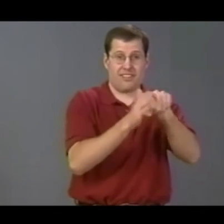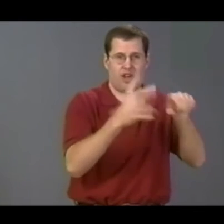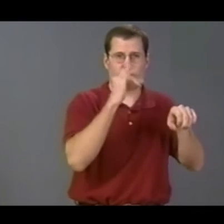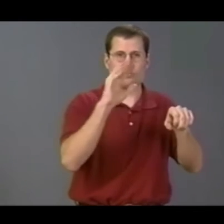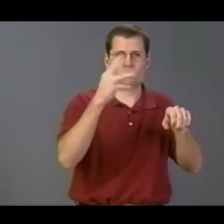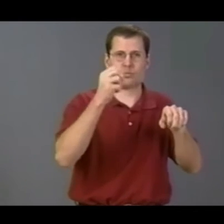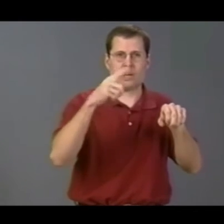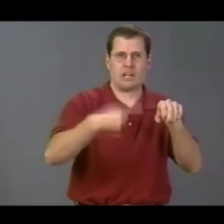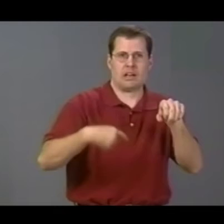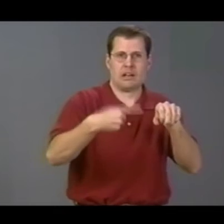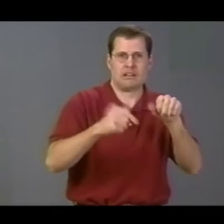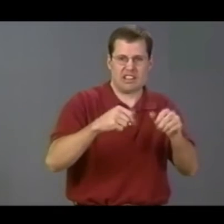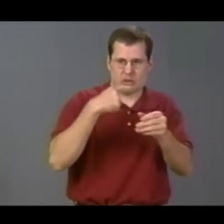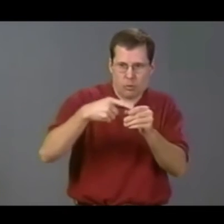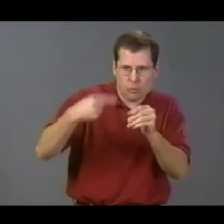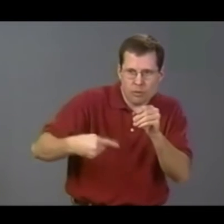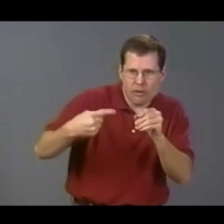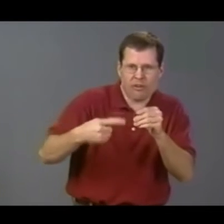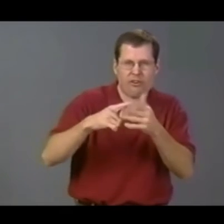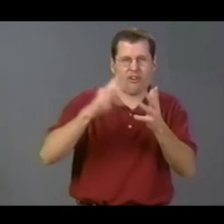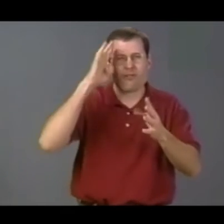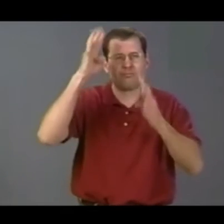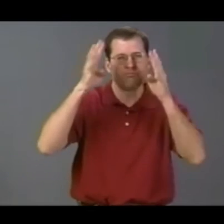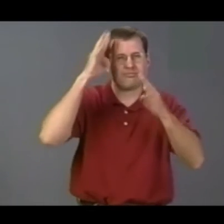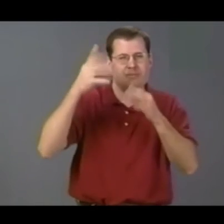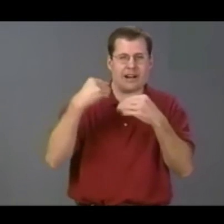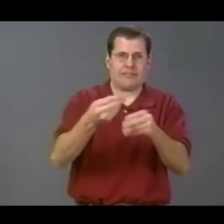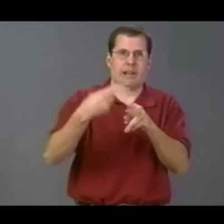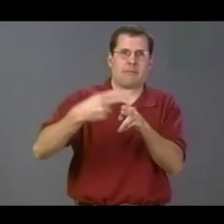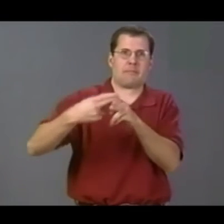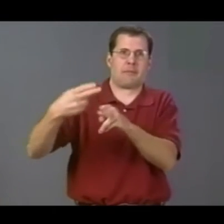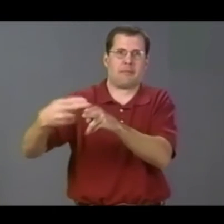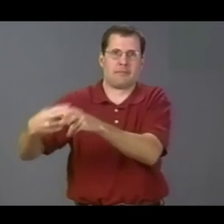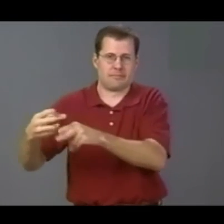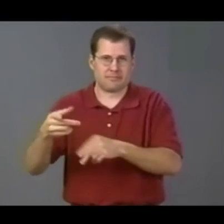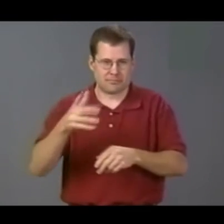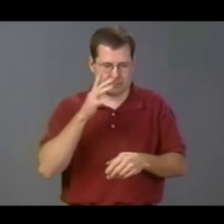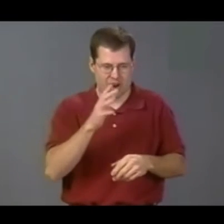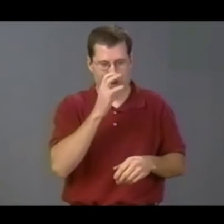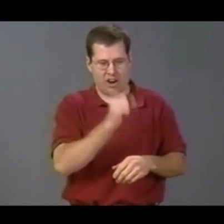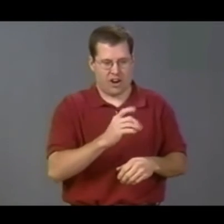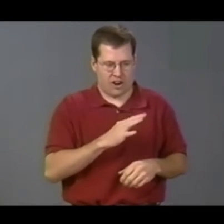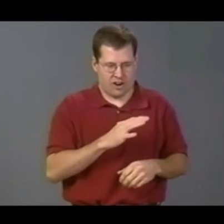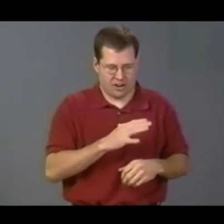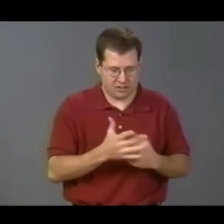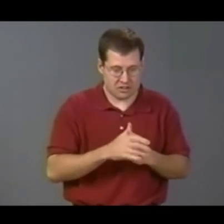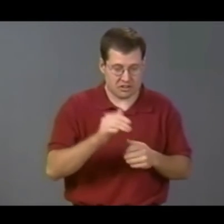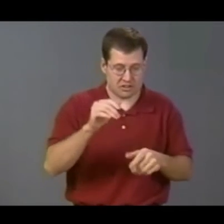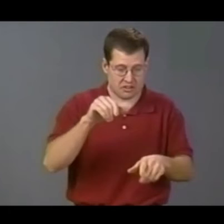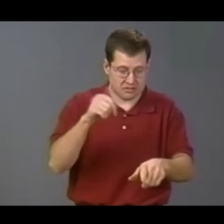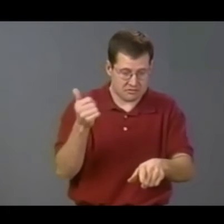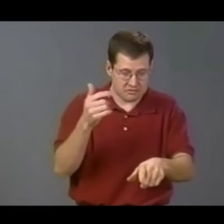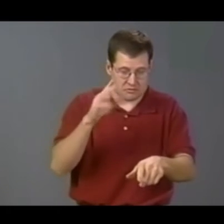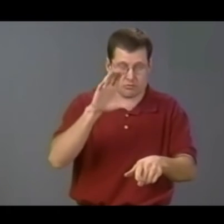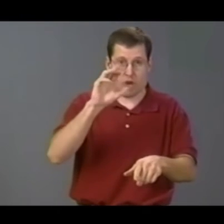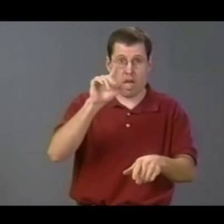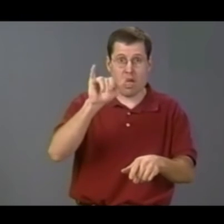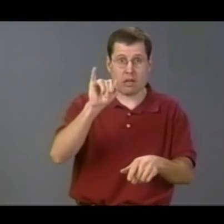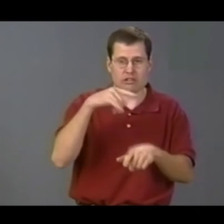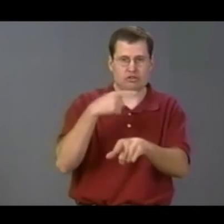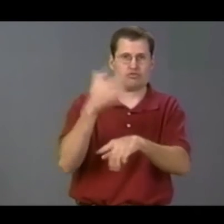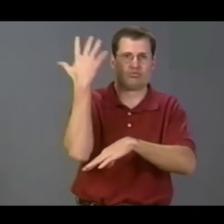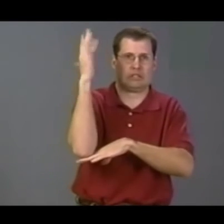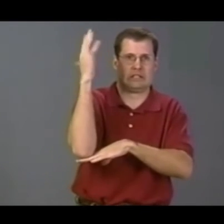Or banana, slice it up, make wheels out of it. Use your imagination. Different names, different